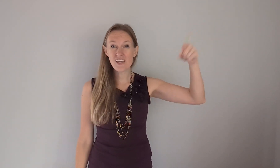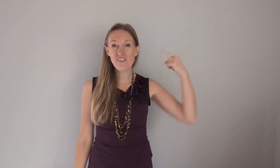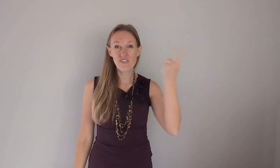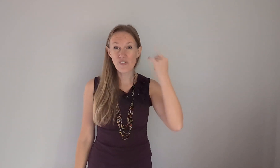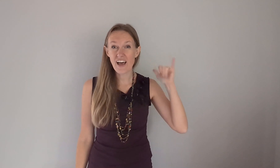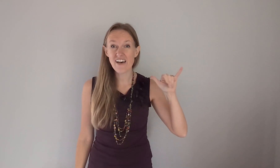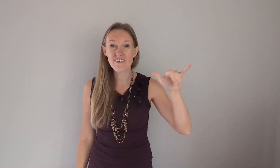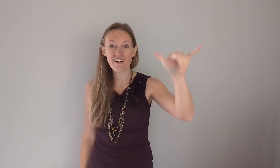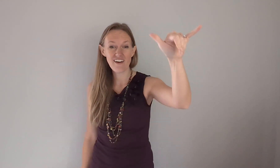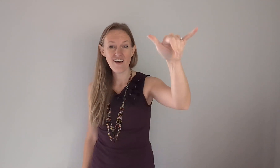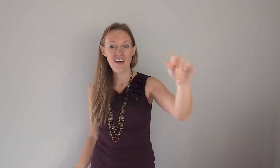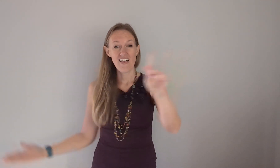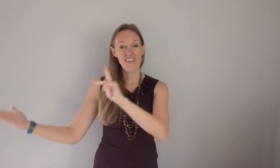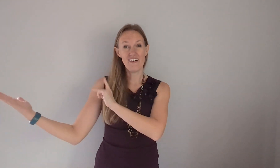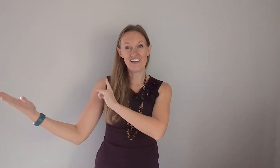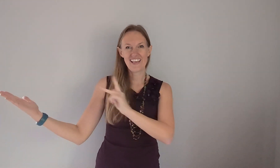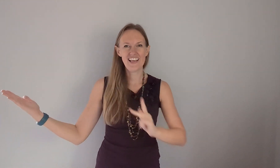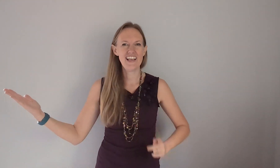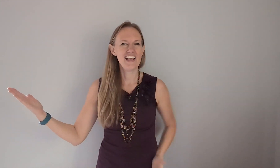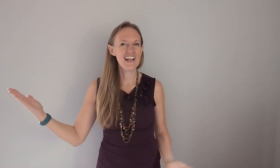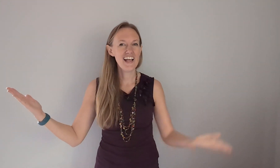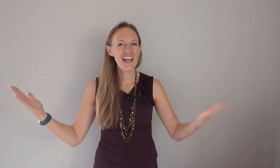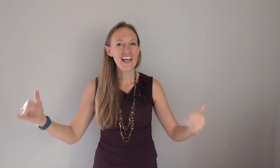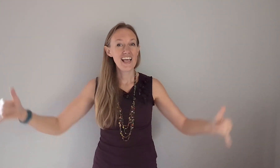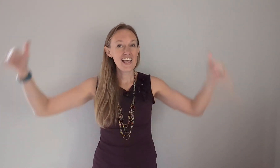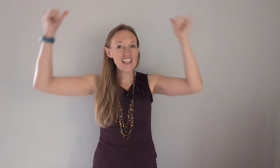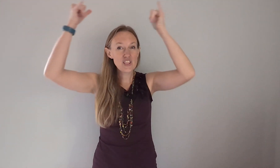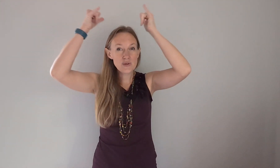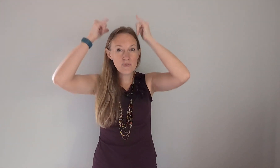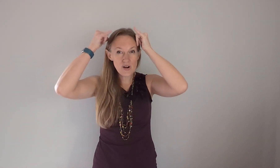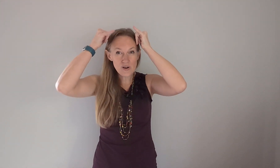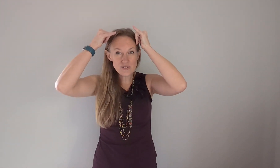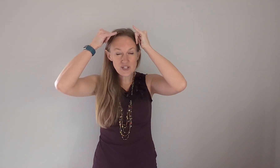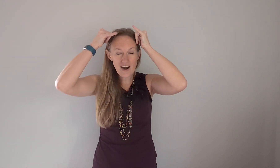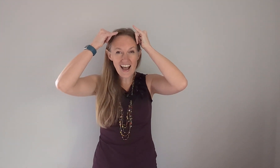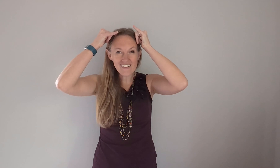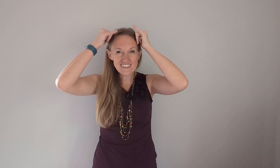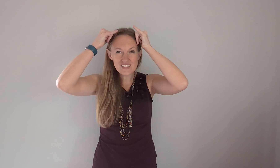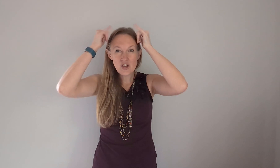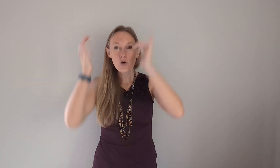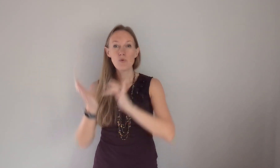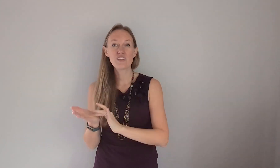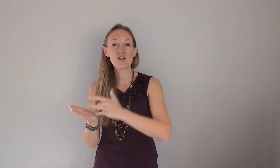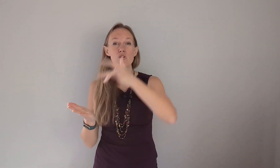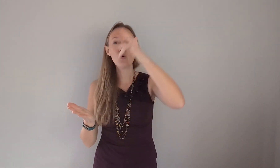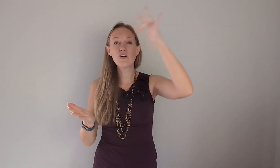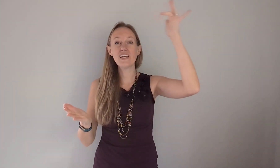be forever the King, enthroned, crowned with